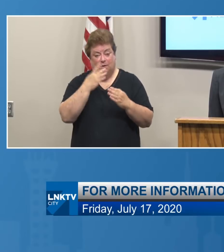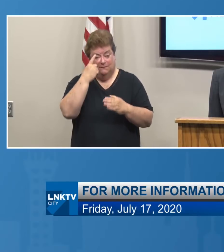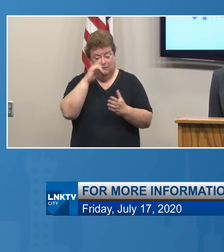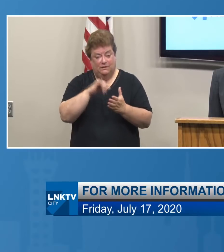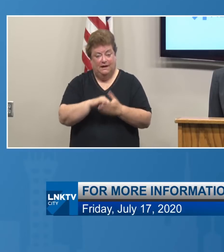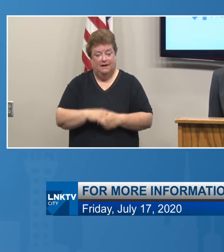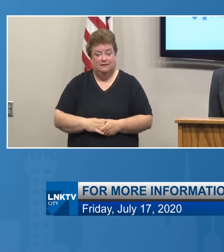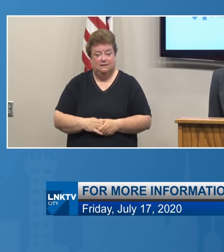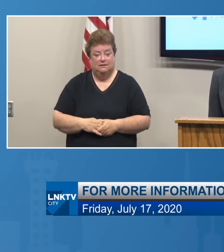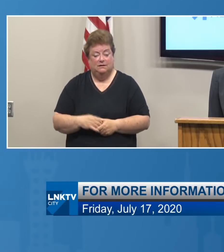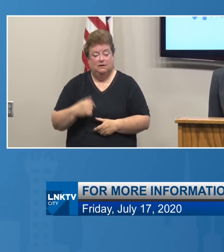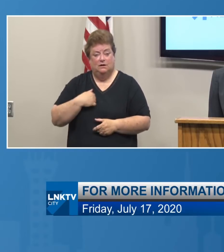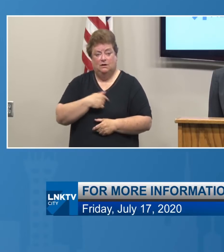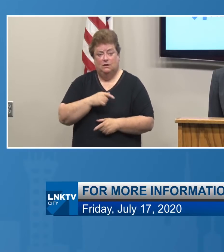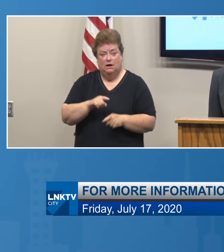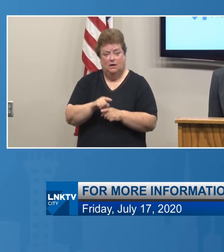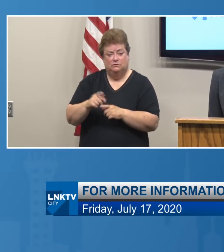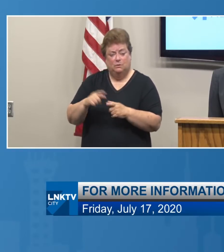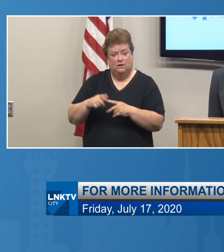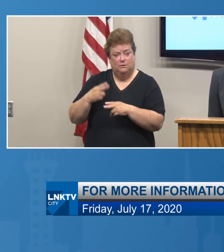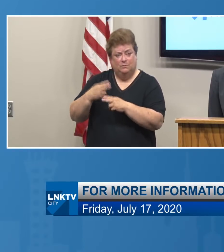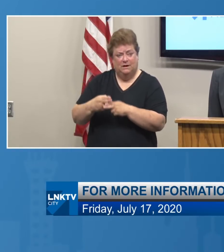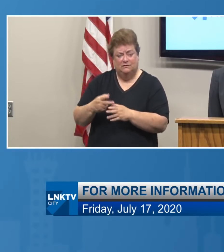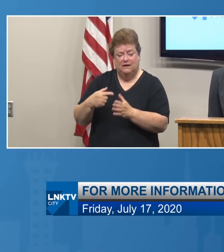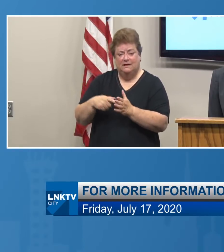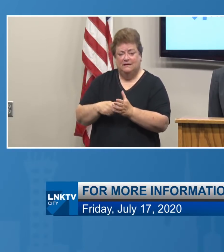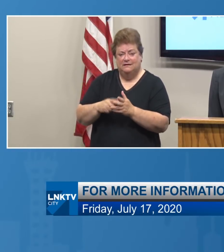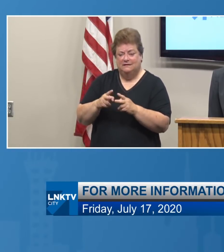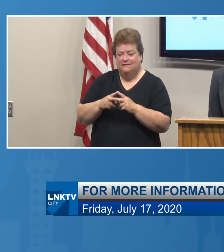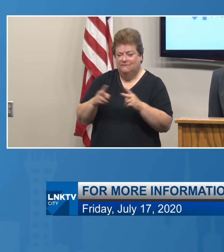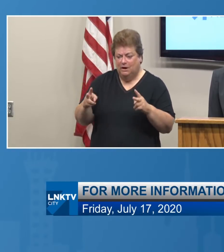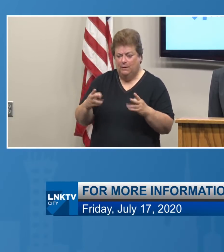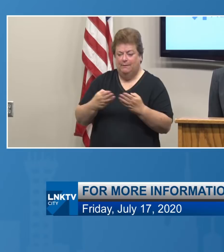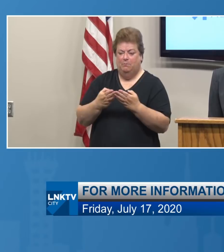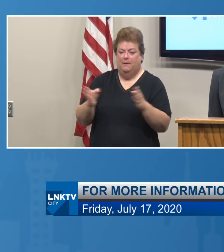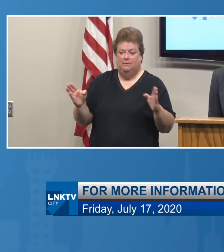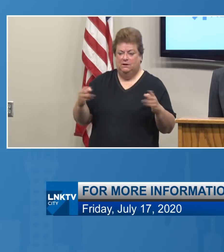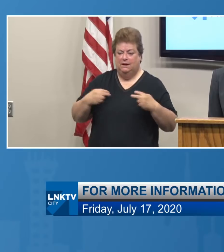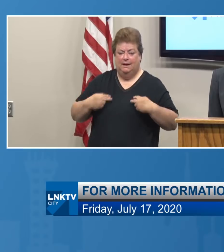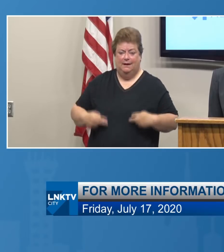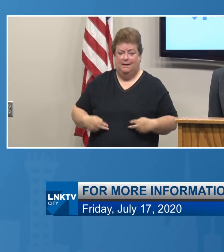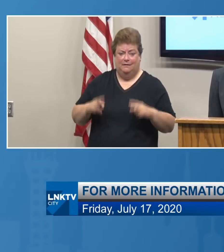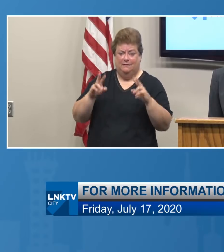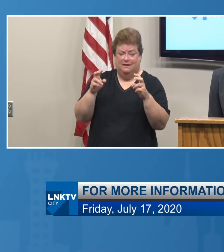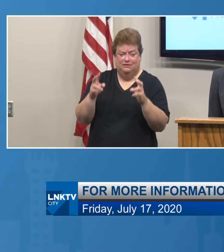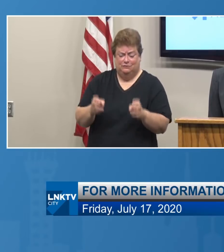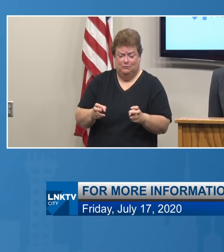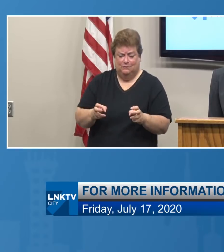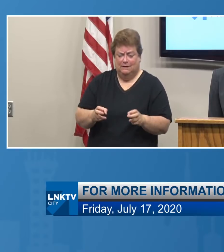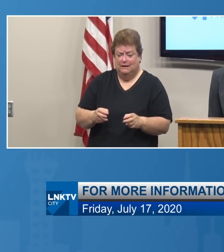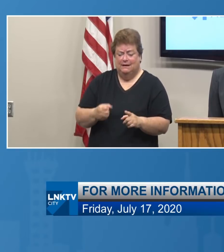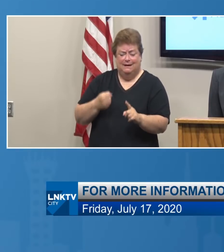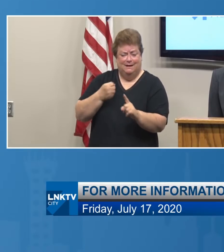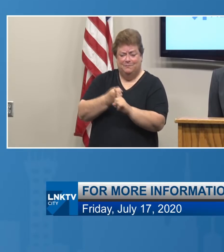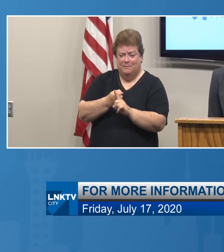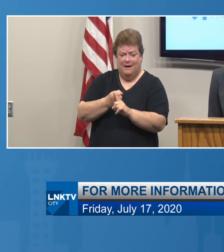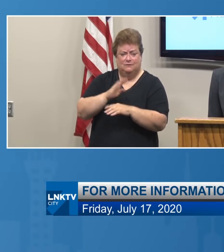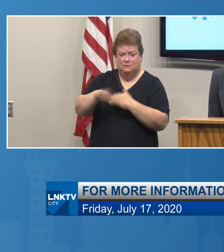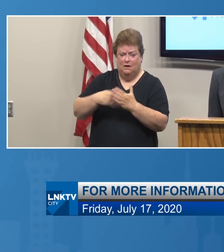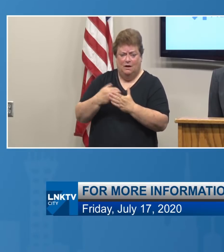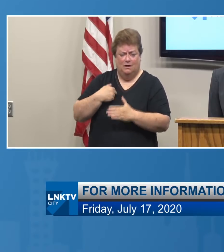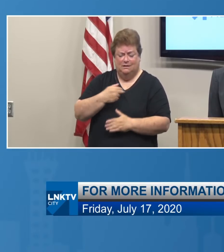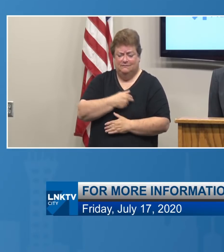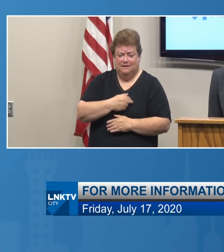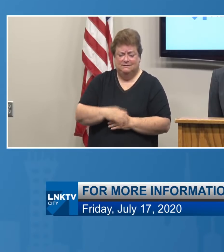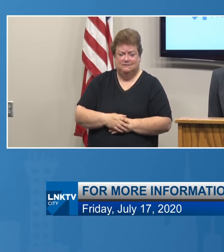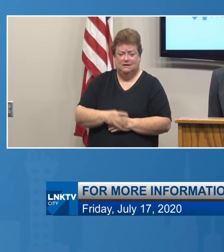like to mention that this is a very public health issue, and it affects all of us. It impacts all of us, and as you